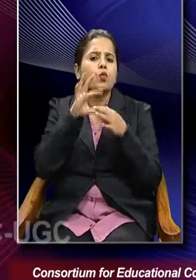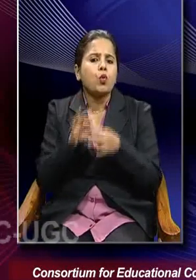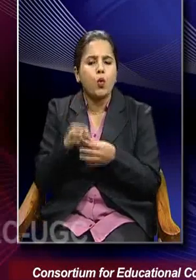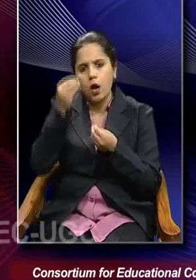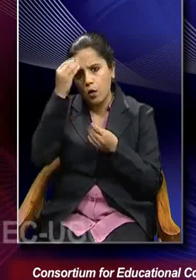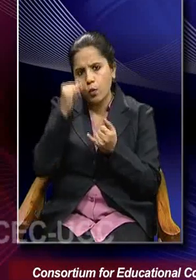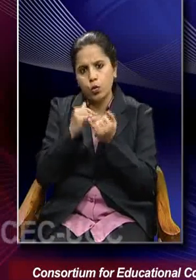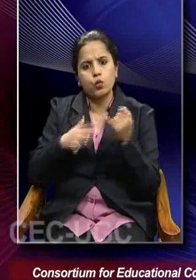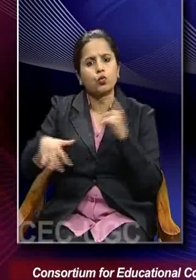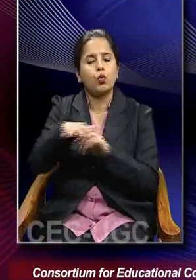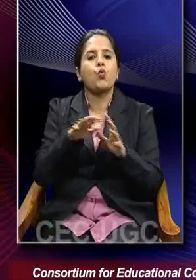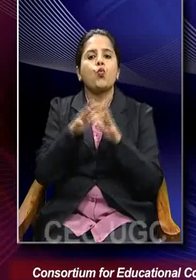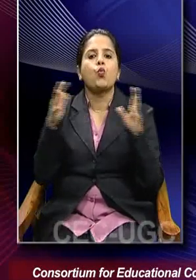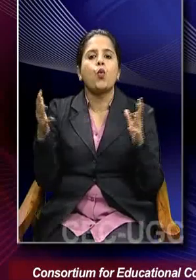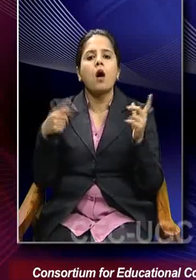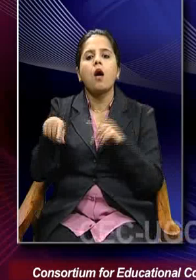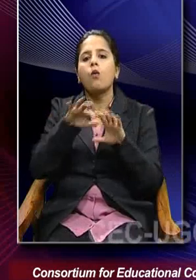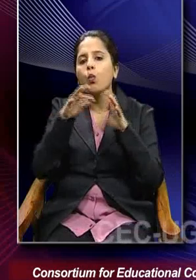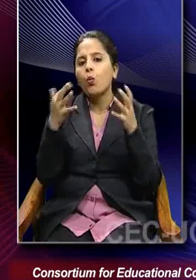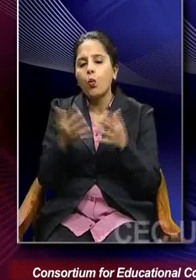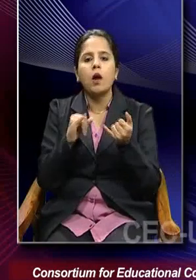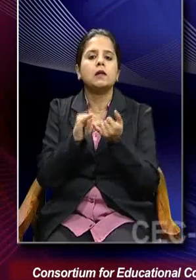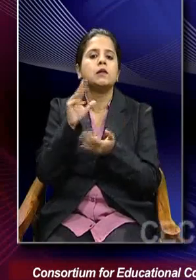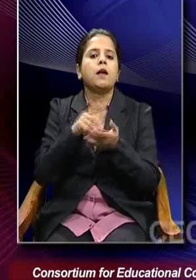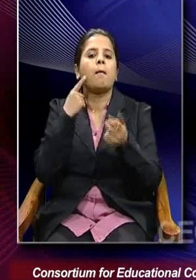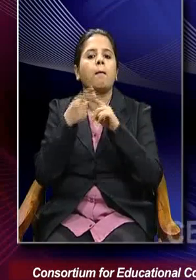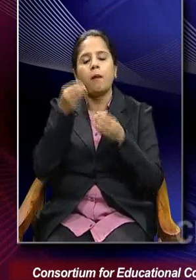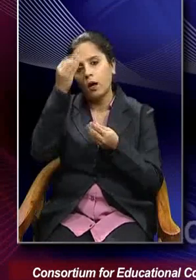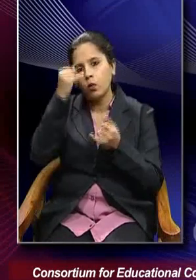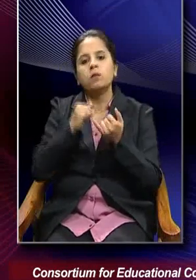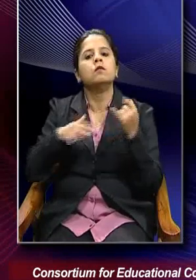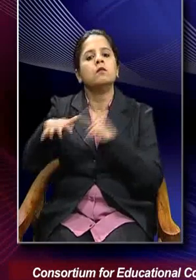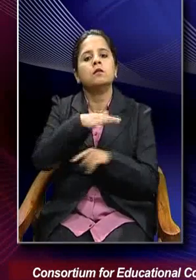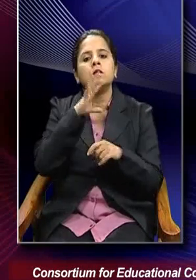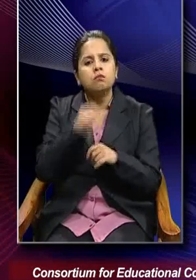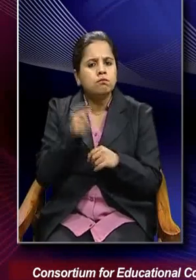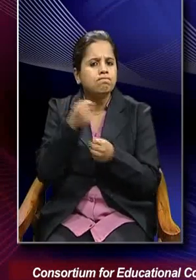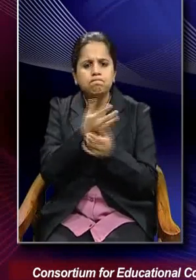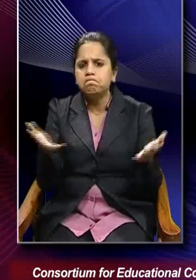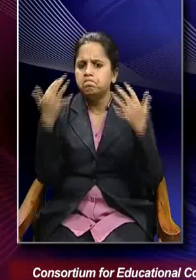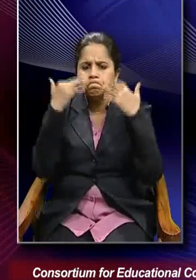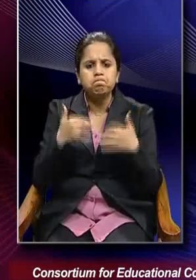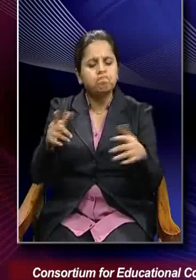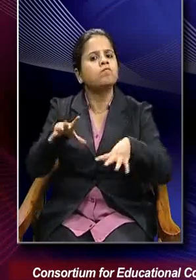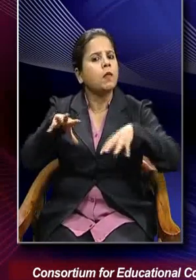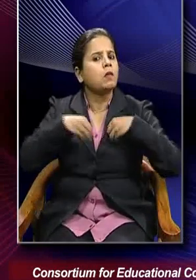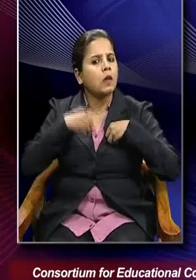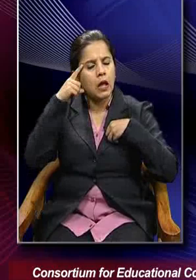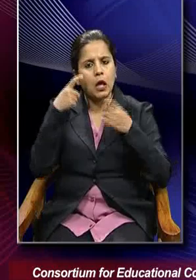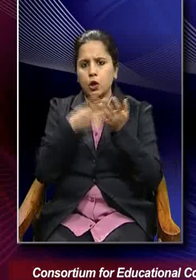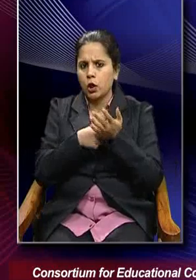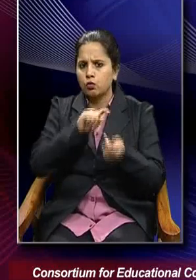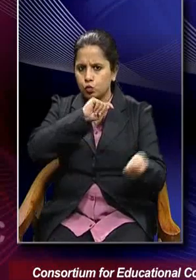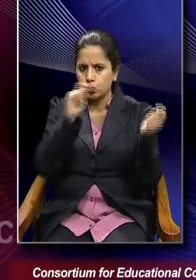raised by the World Summit on Information Society. The General Assembly then adopted a resolution in